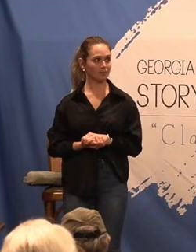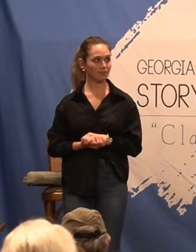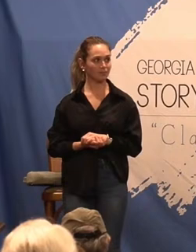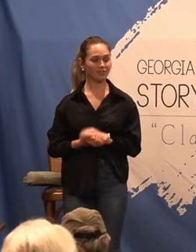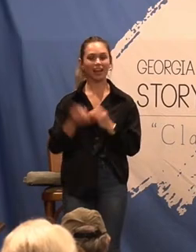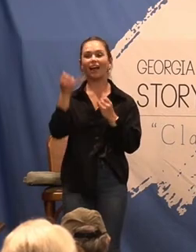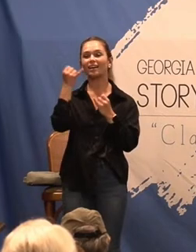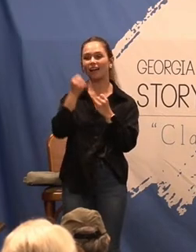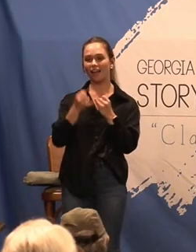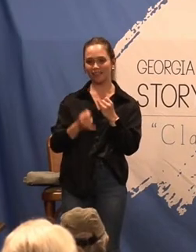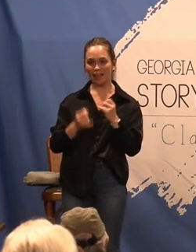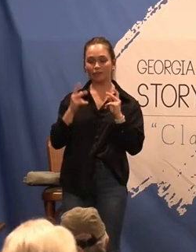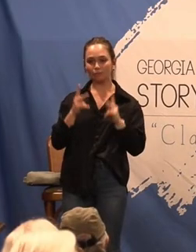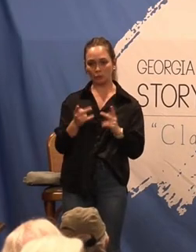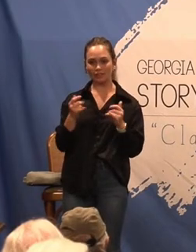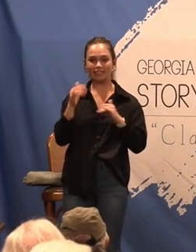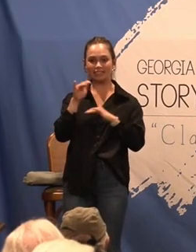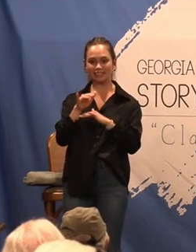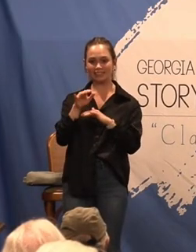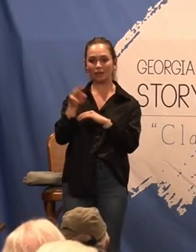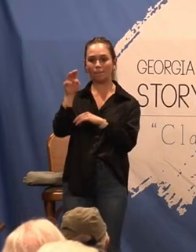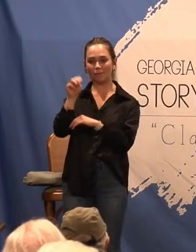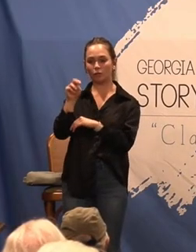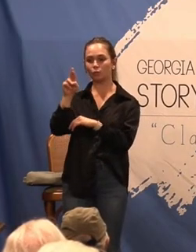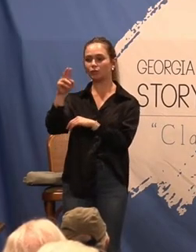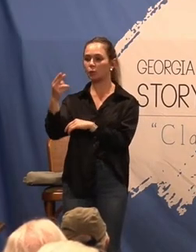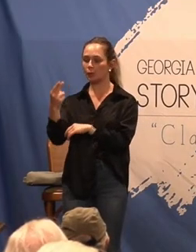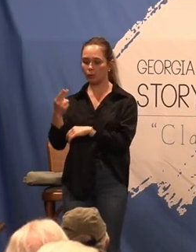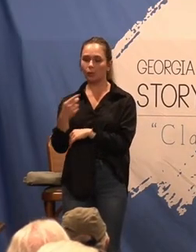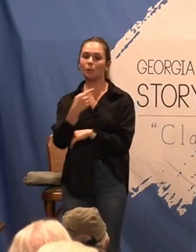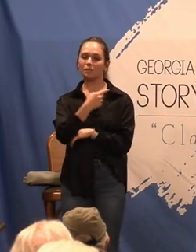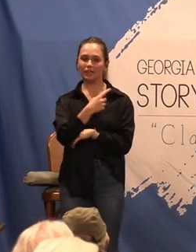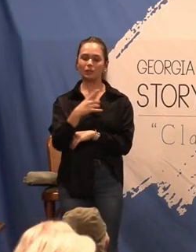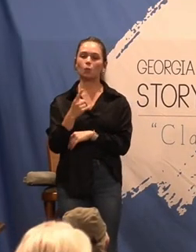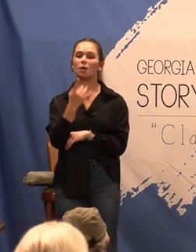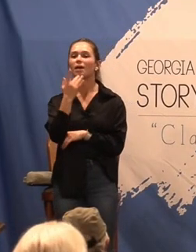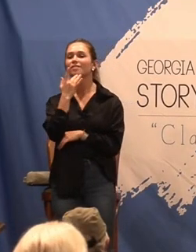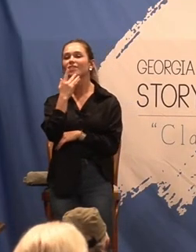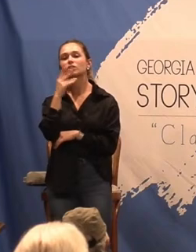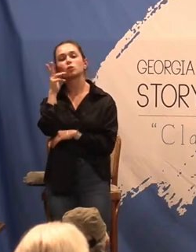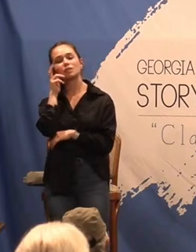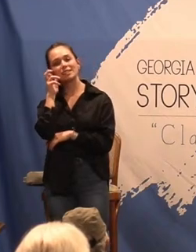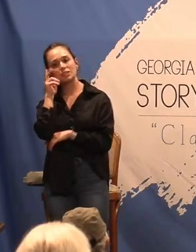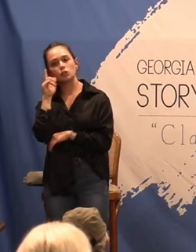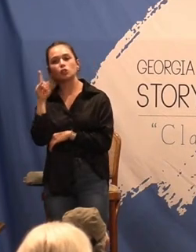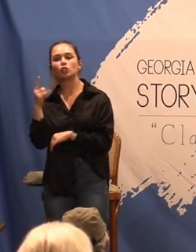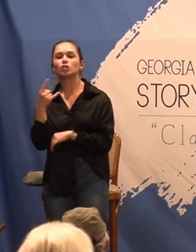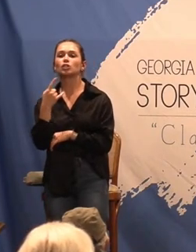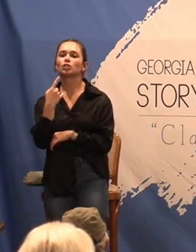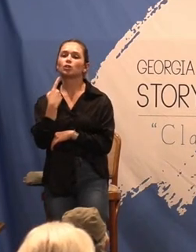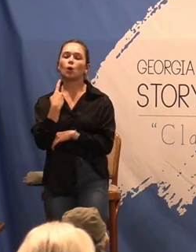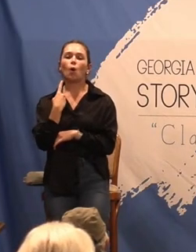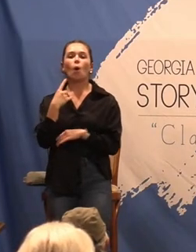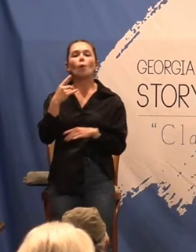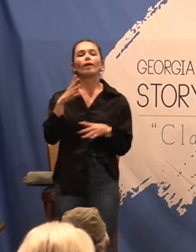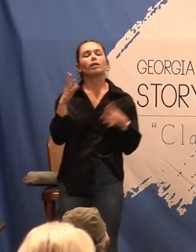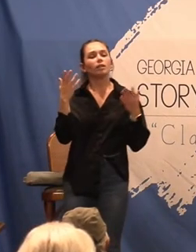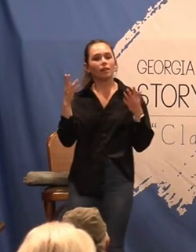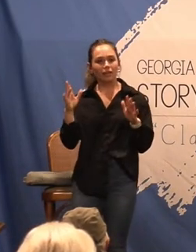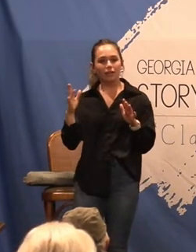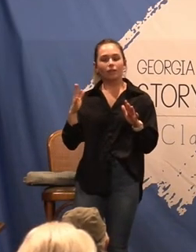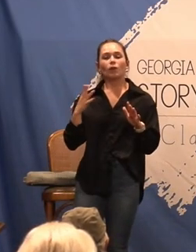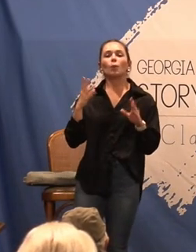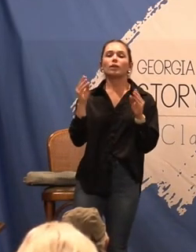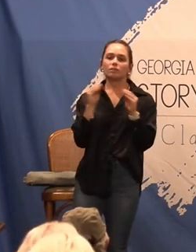Our last storyteller of the evening, Michael Reno Harrell, is one of my favorites to listen to because you always come away from one of his stories